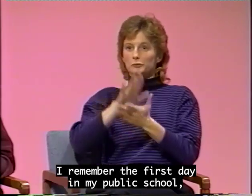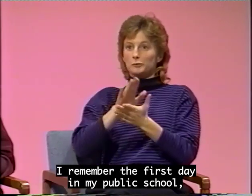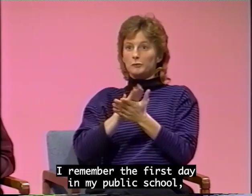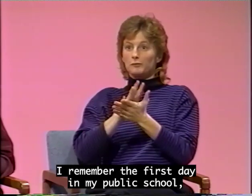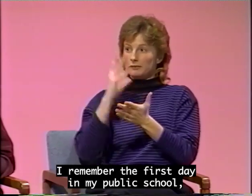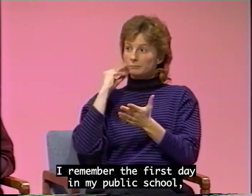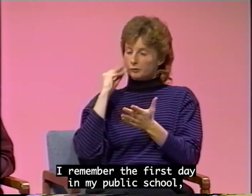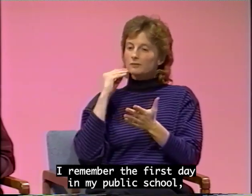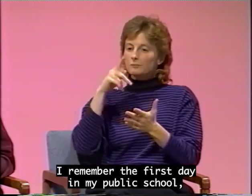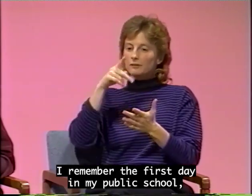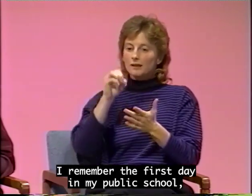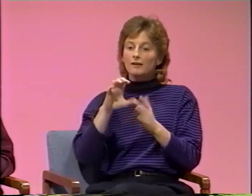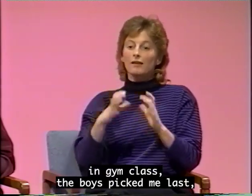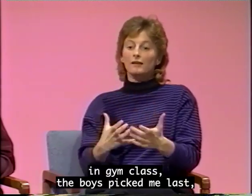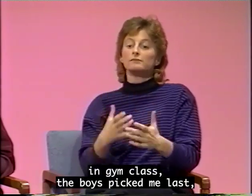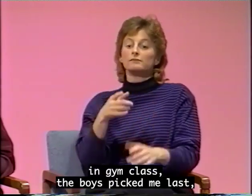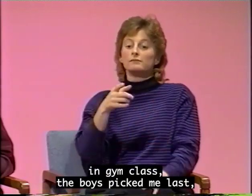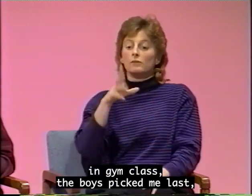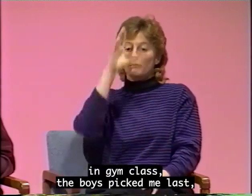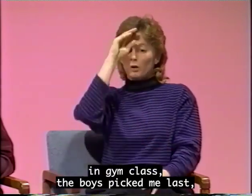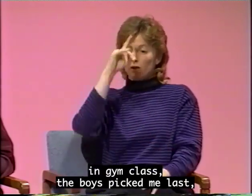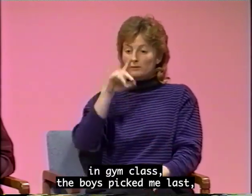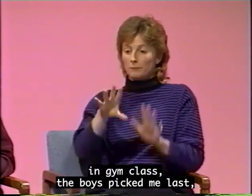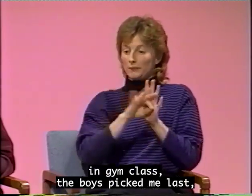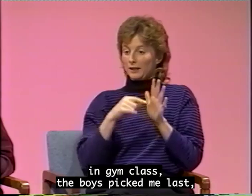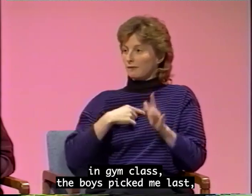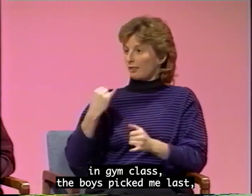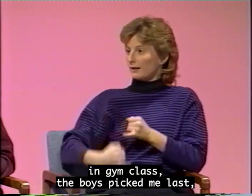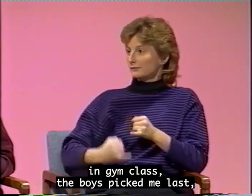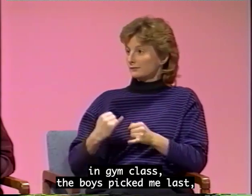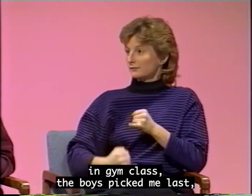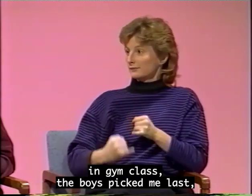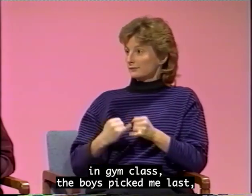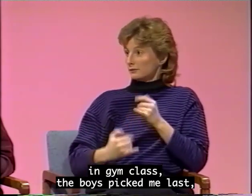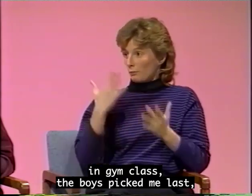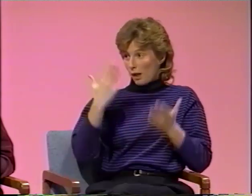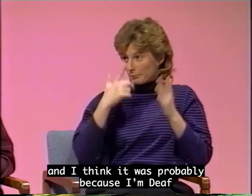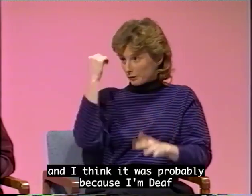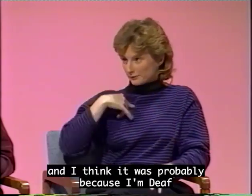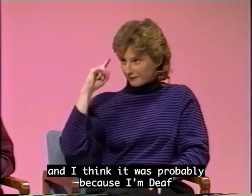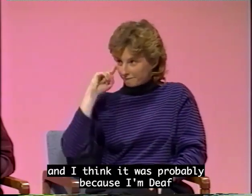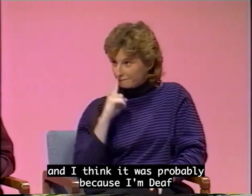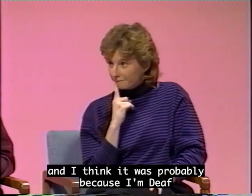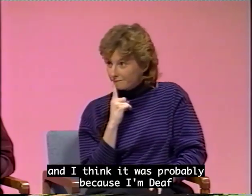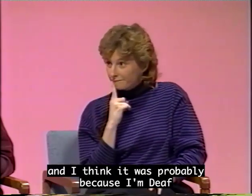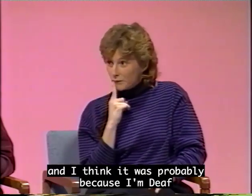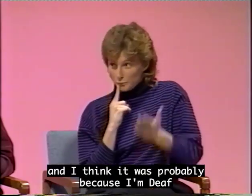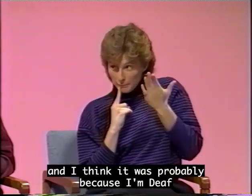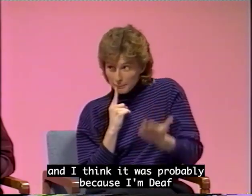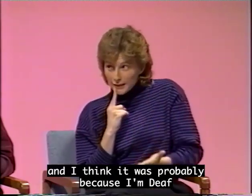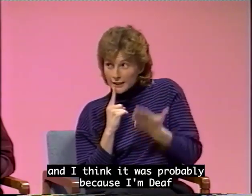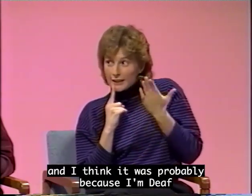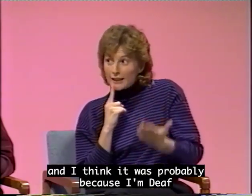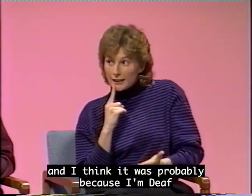day in my public school, in gym class, the boys picked me last, and I think it was probably because I'm